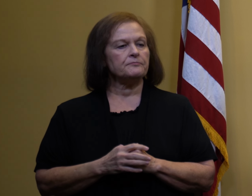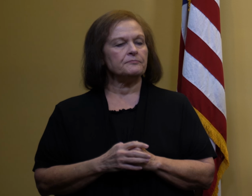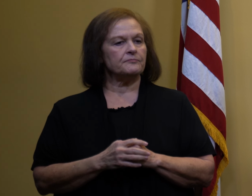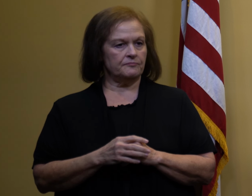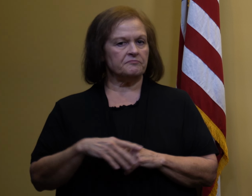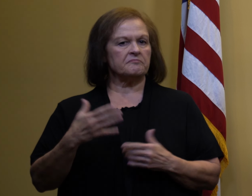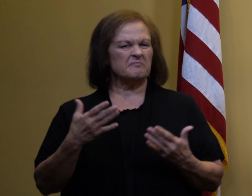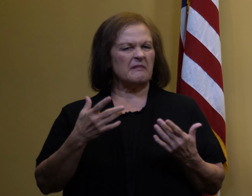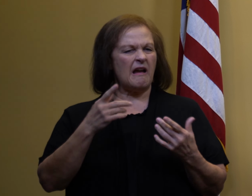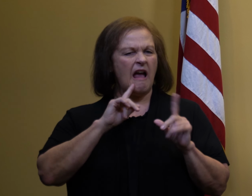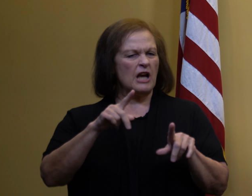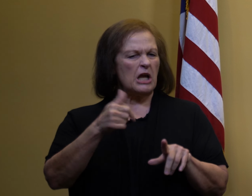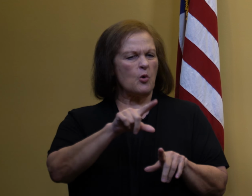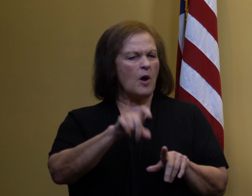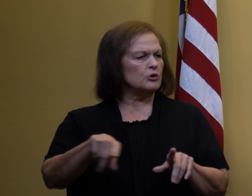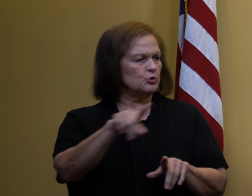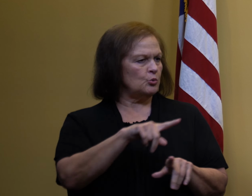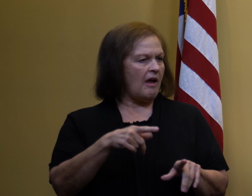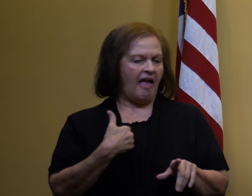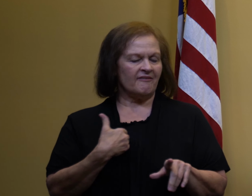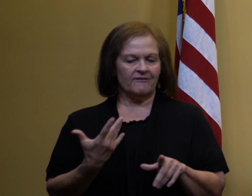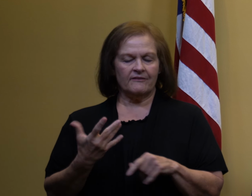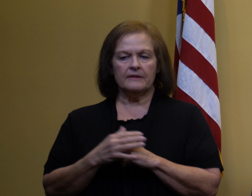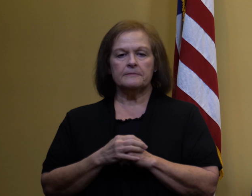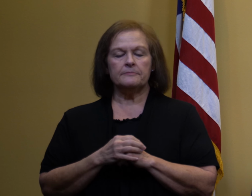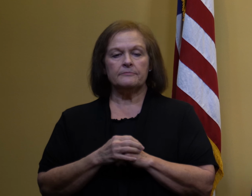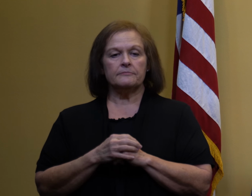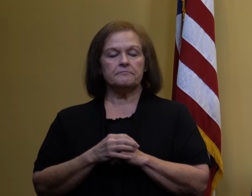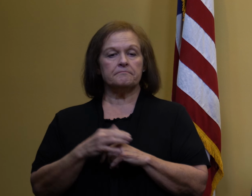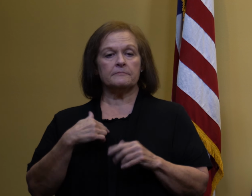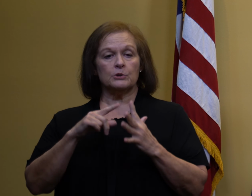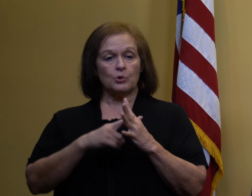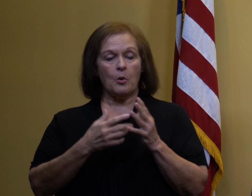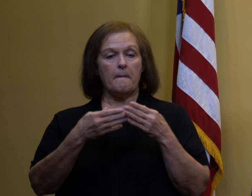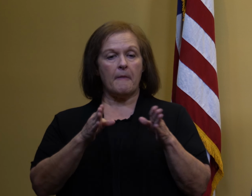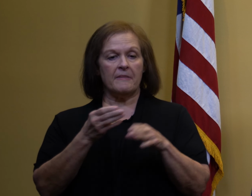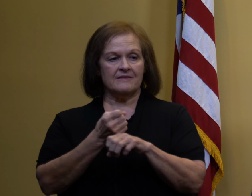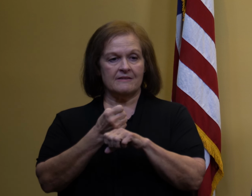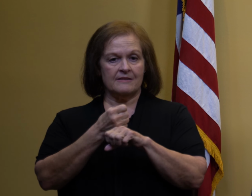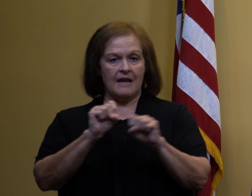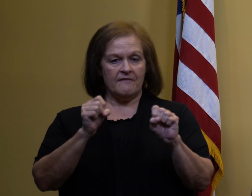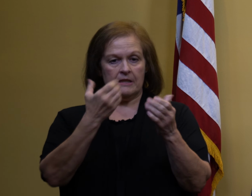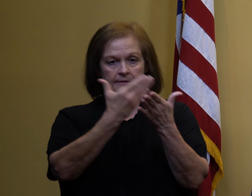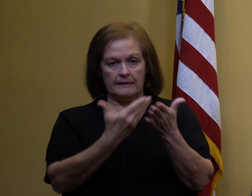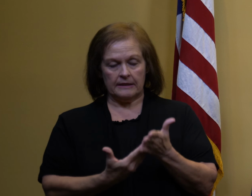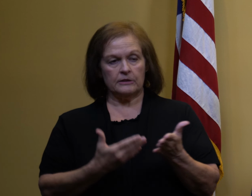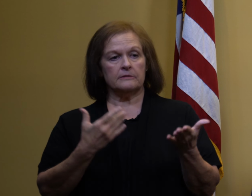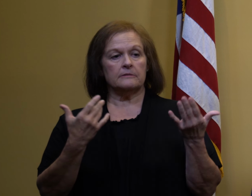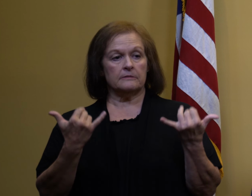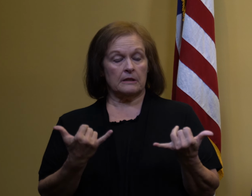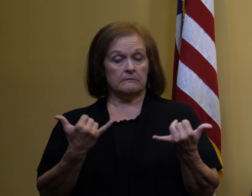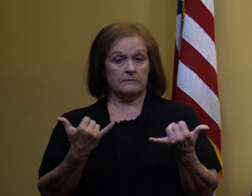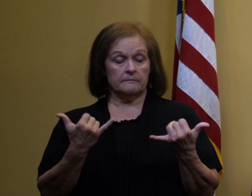answering questions that you may have of me. So as I start with public safety stats, and